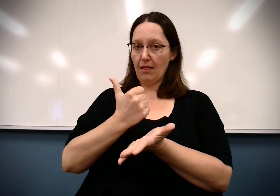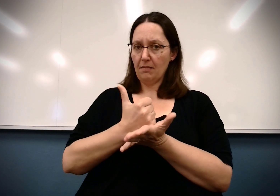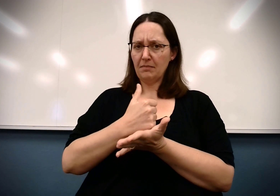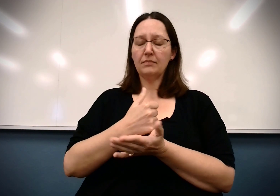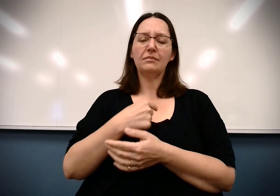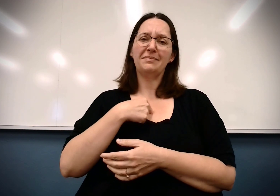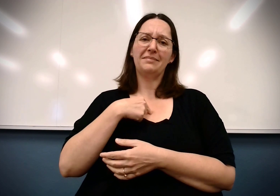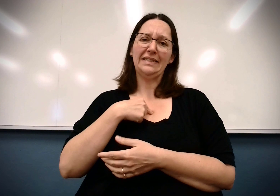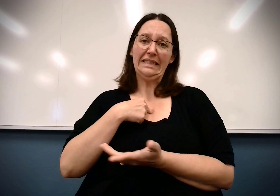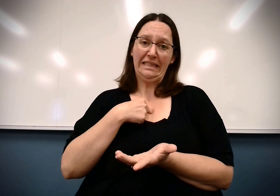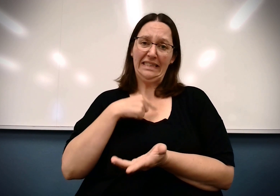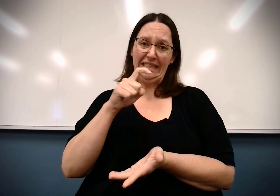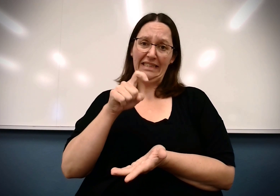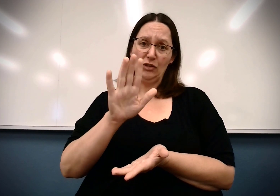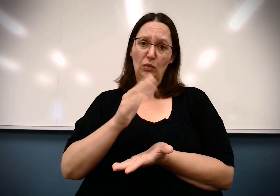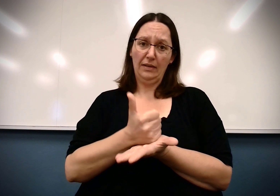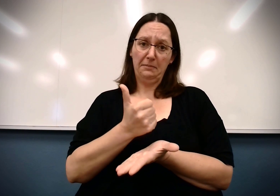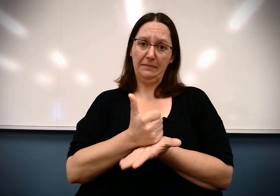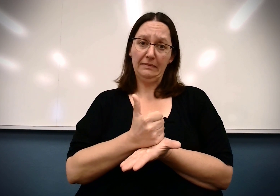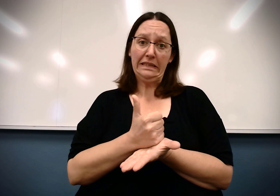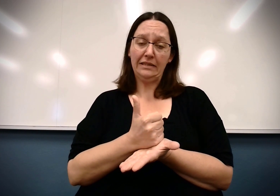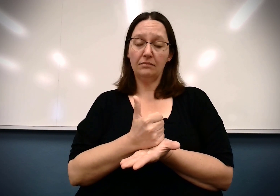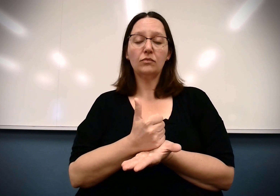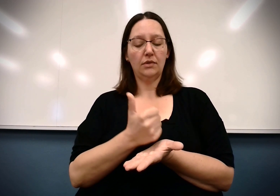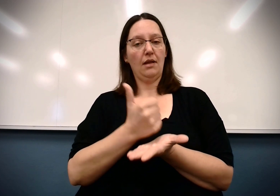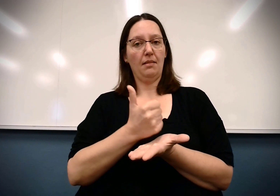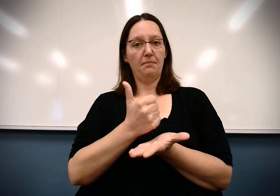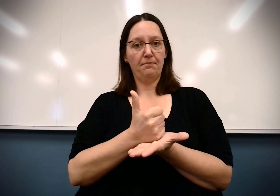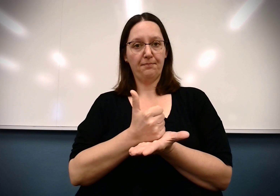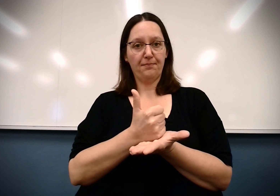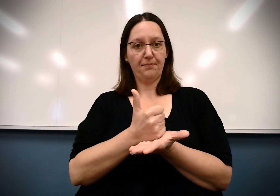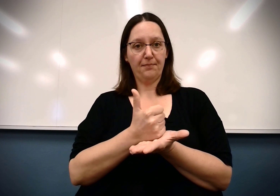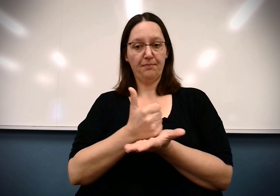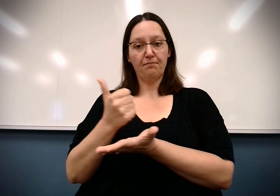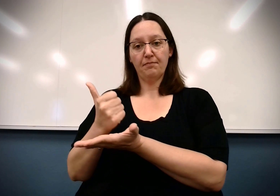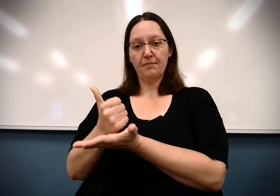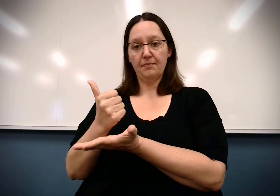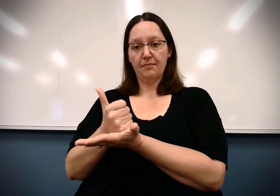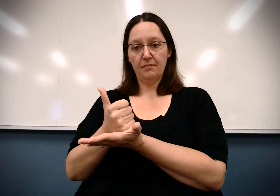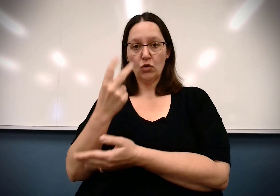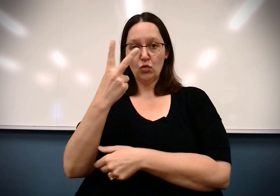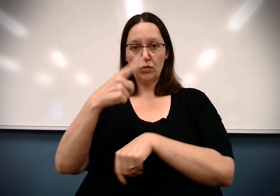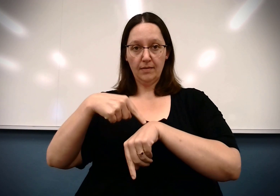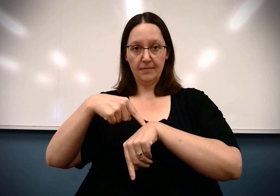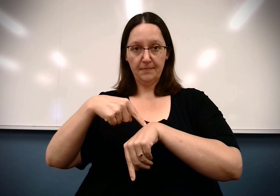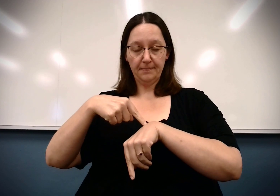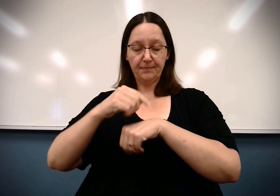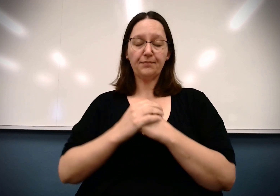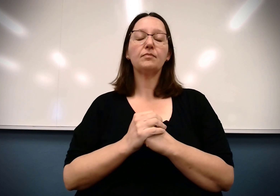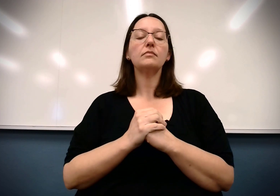your help would be 2 times. Right? I need your help. You would tap twice. Help or